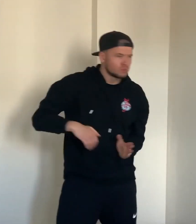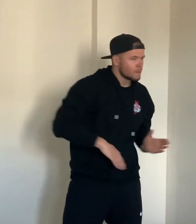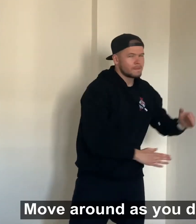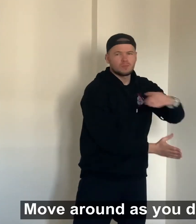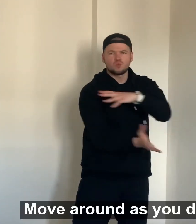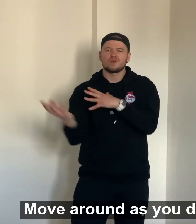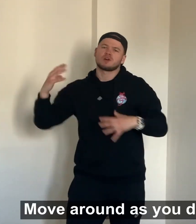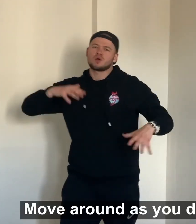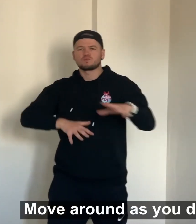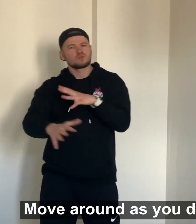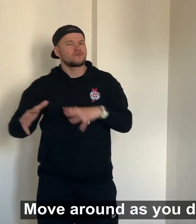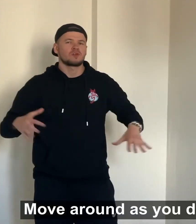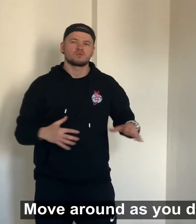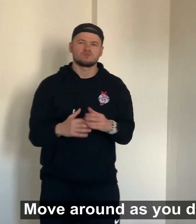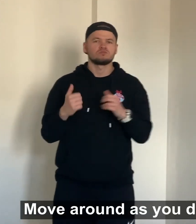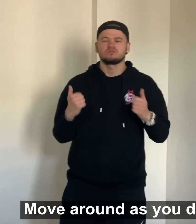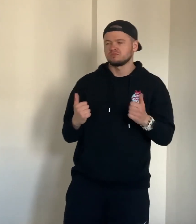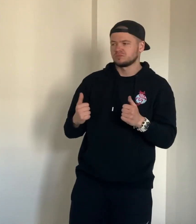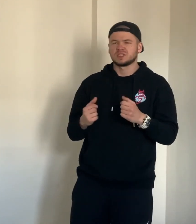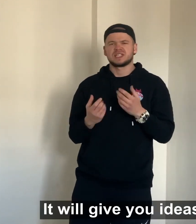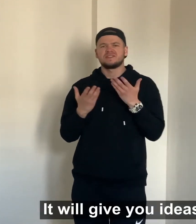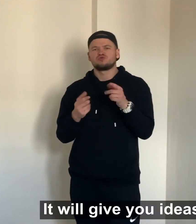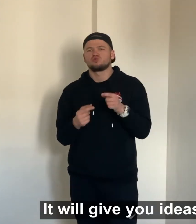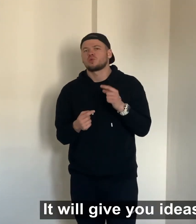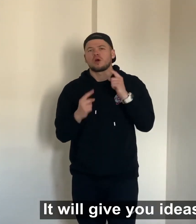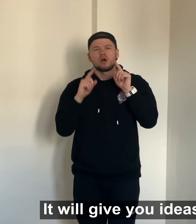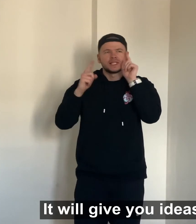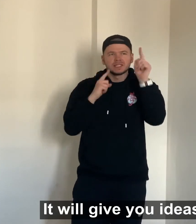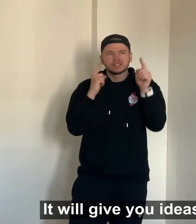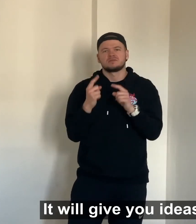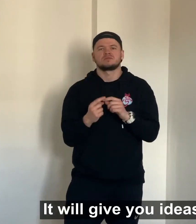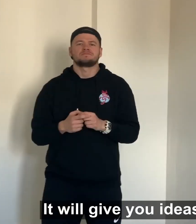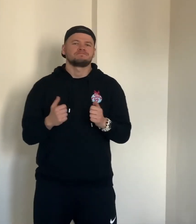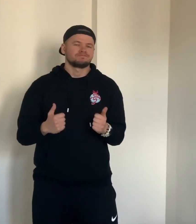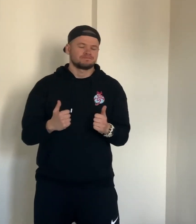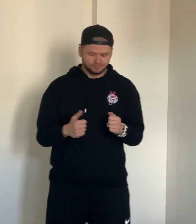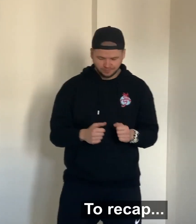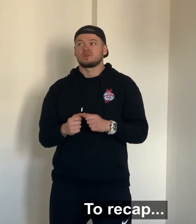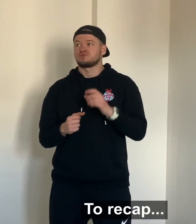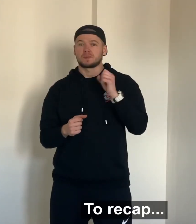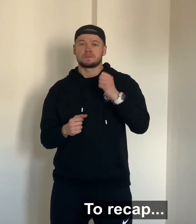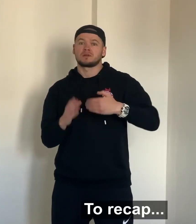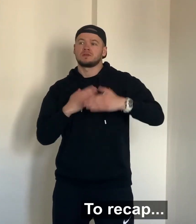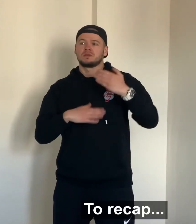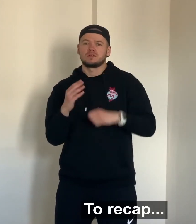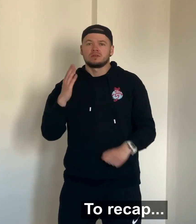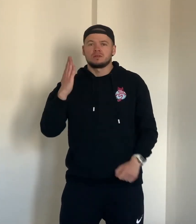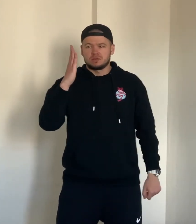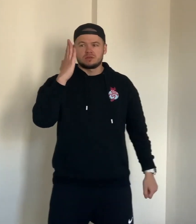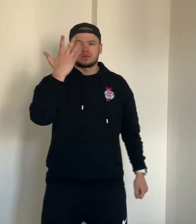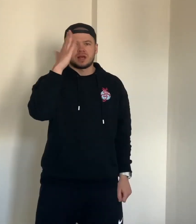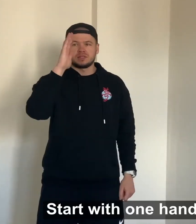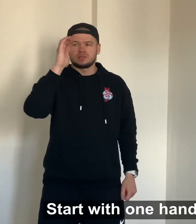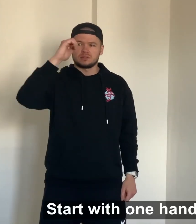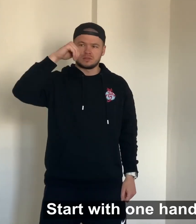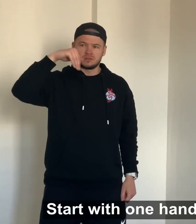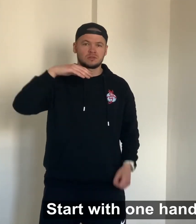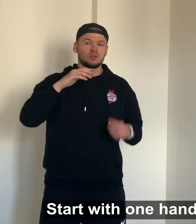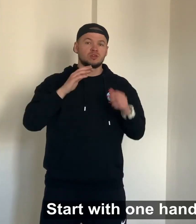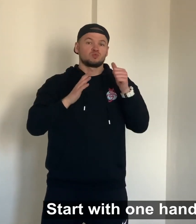Move around as you do it. It will give you ideas. To recap, start with one hand,